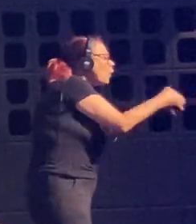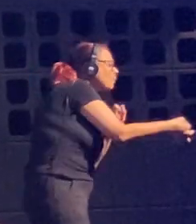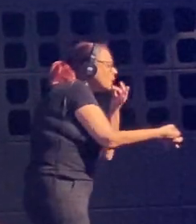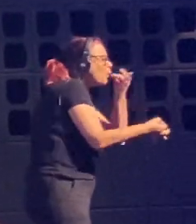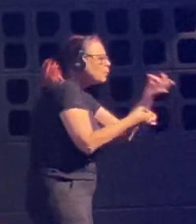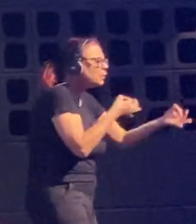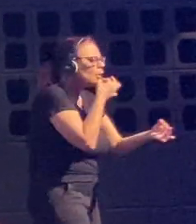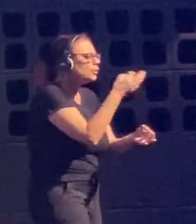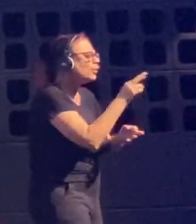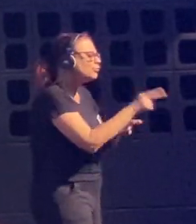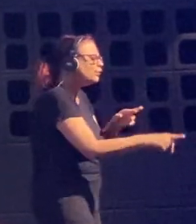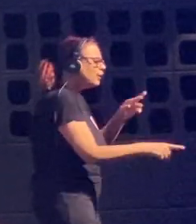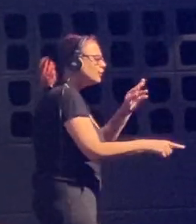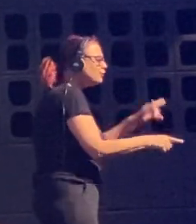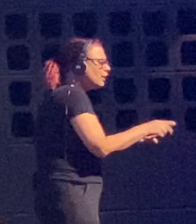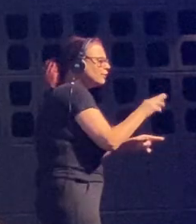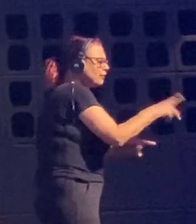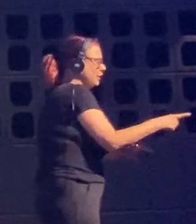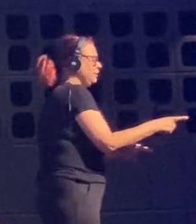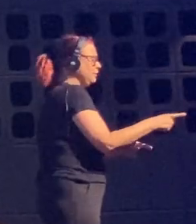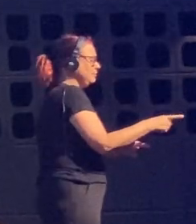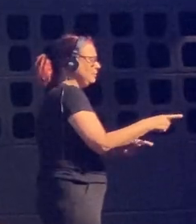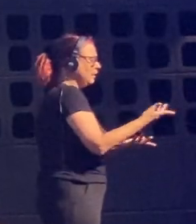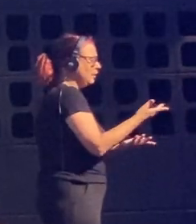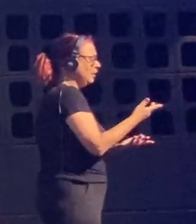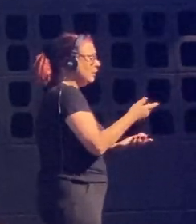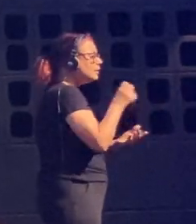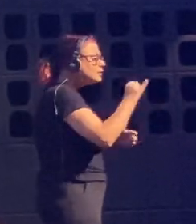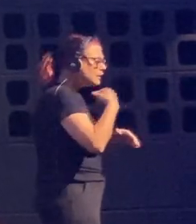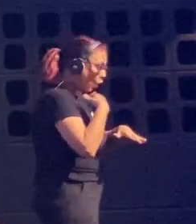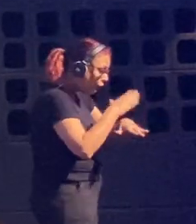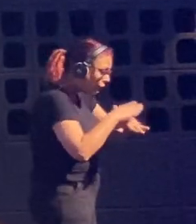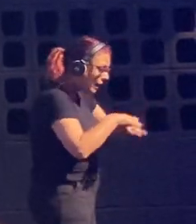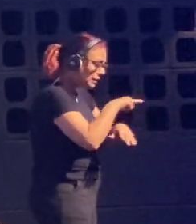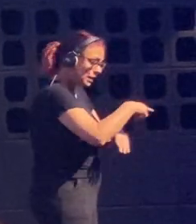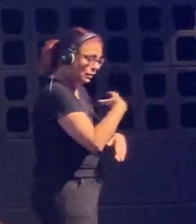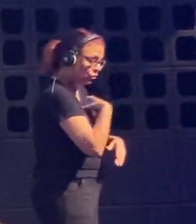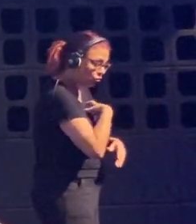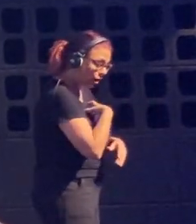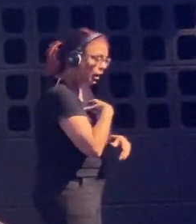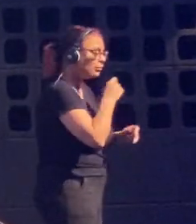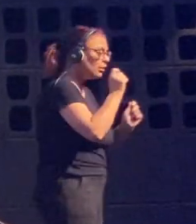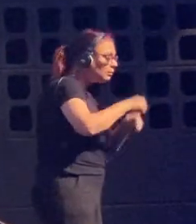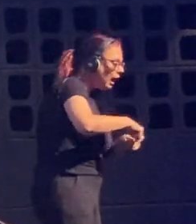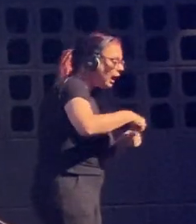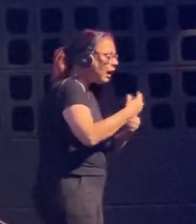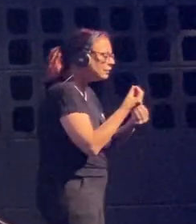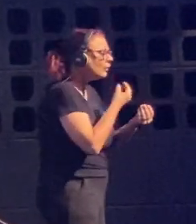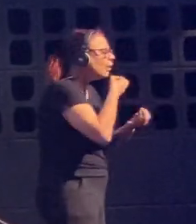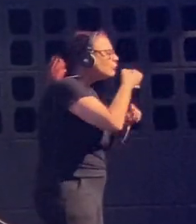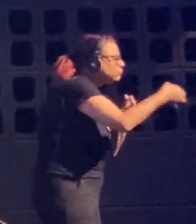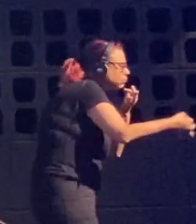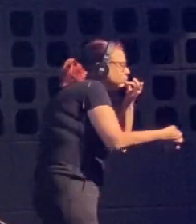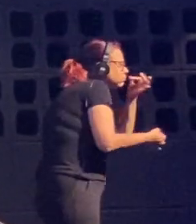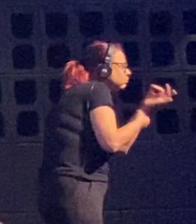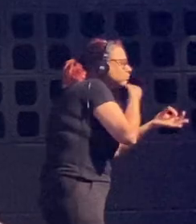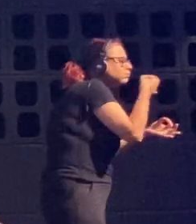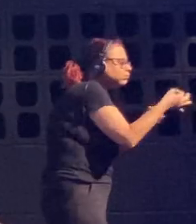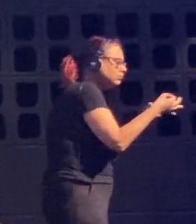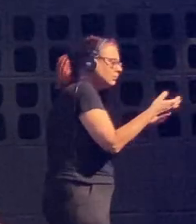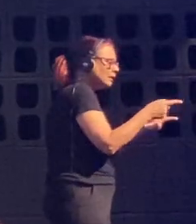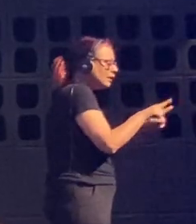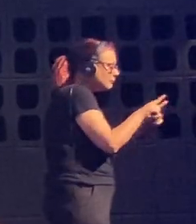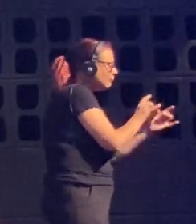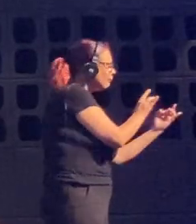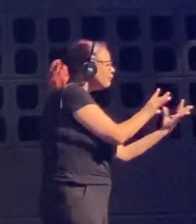this way, I'm hindered. I cannot produce as much value. So we work with a